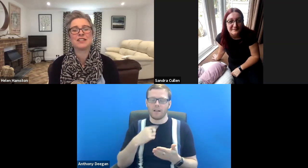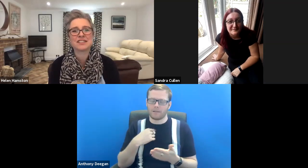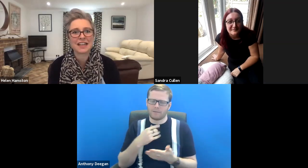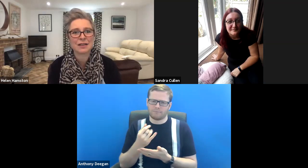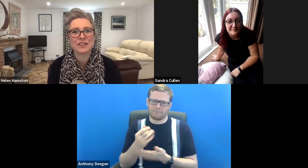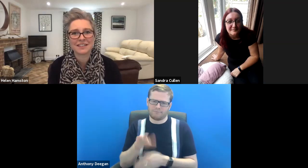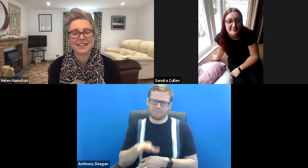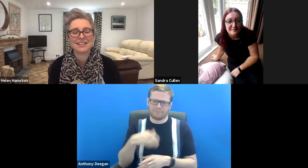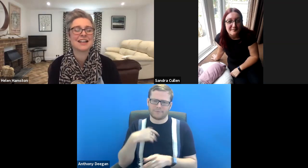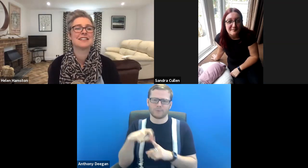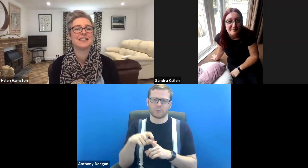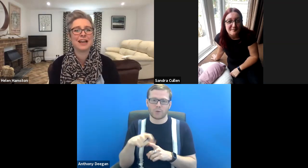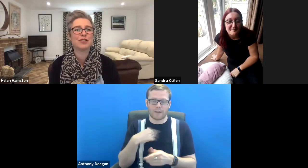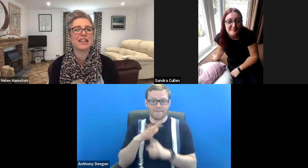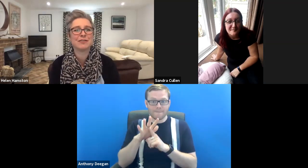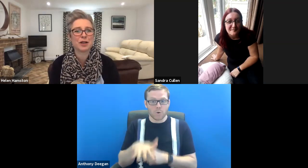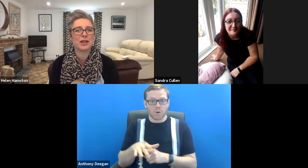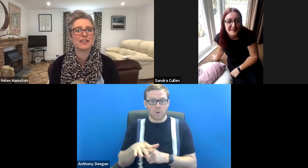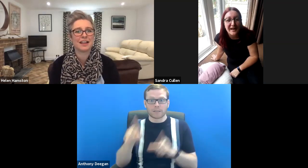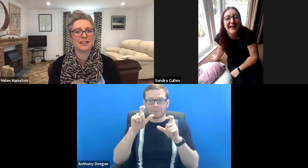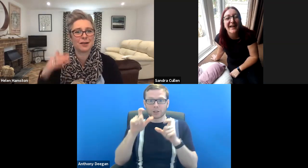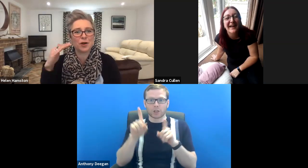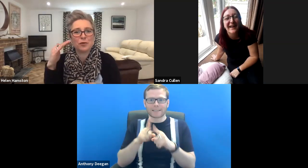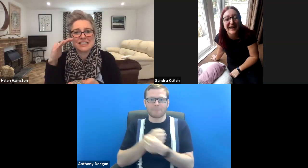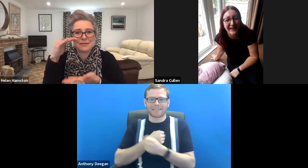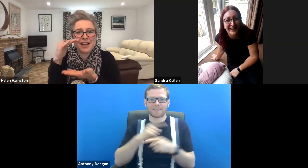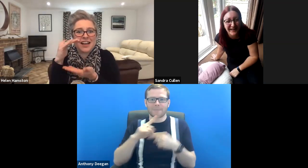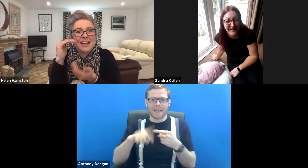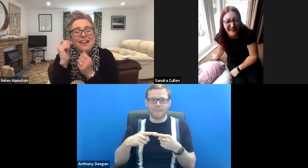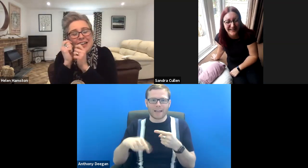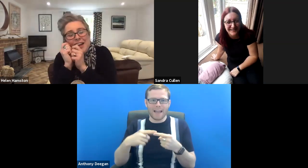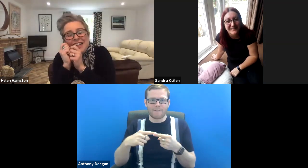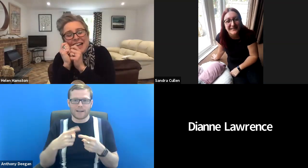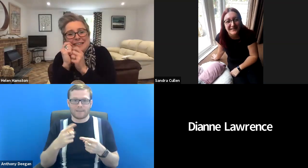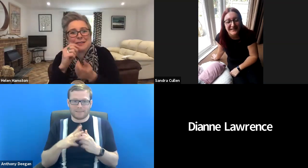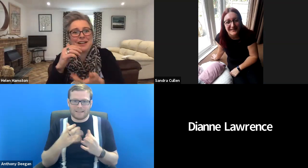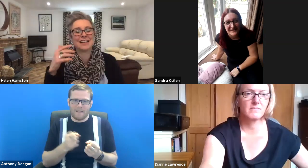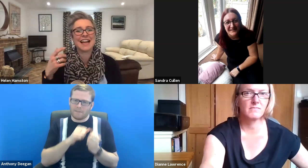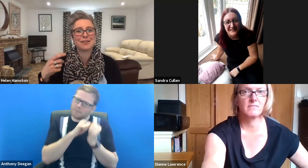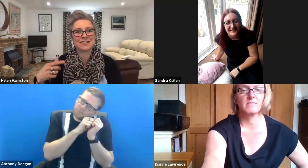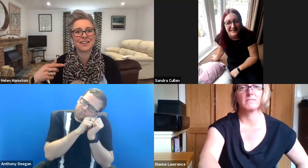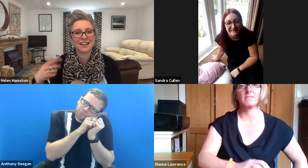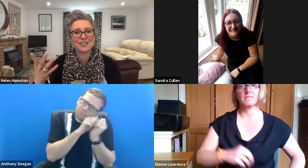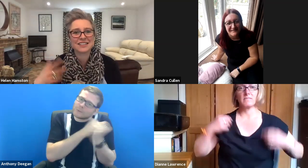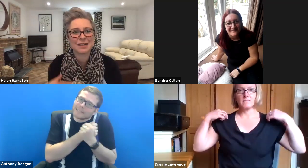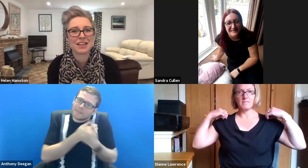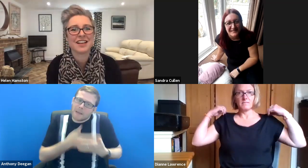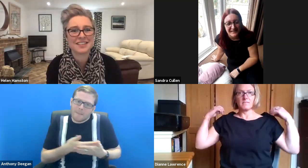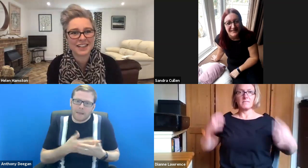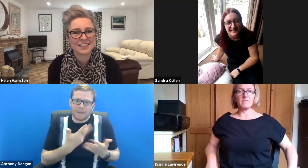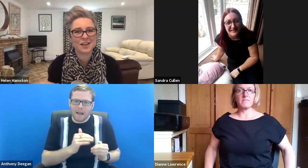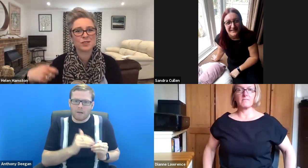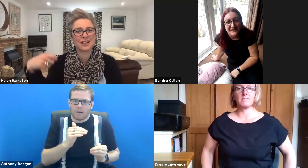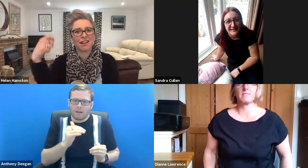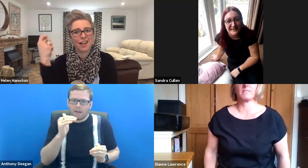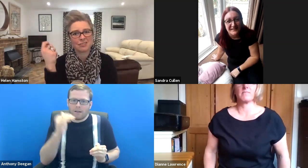have a picture taken with this silly teddy like every year on her birthday. So I've got ones of her like lying next to it, and now she's like that because she's going to be